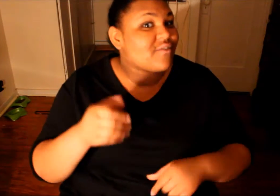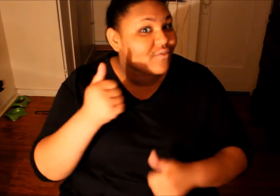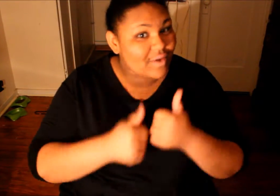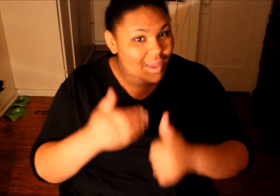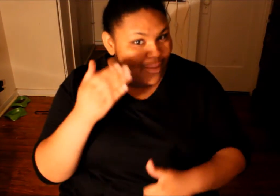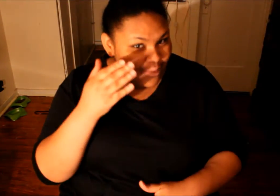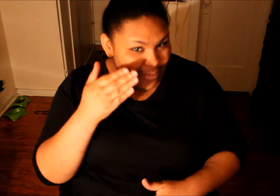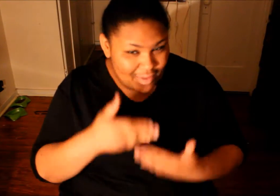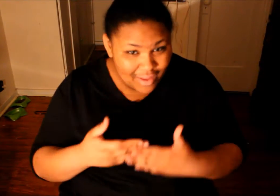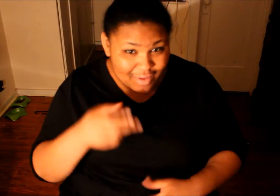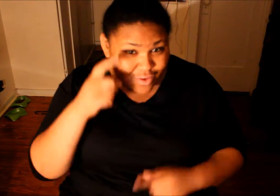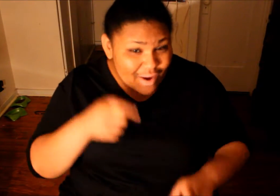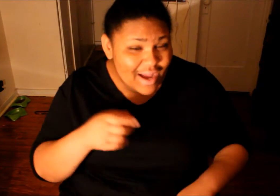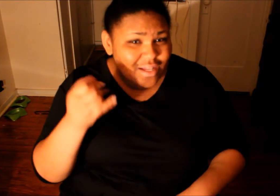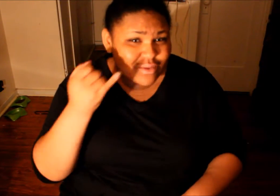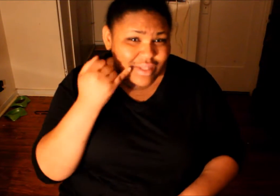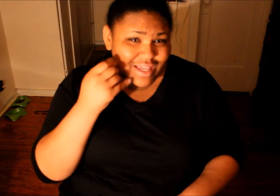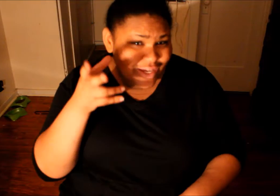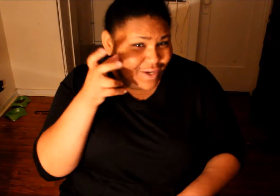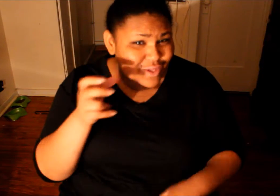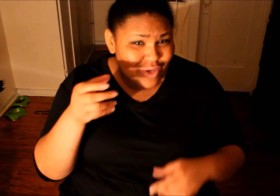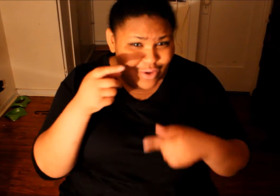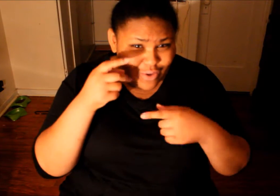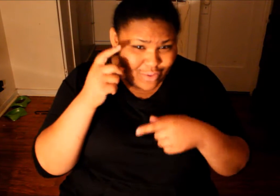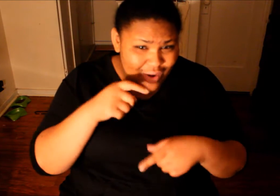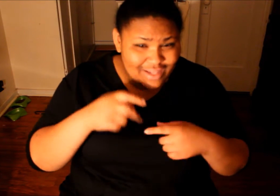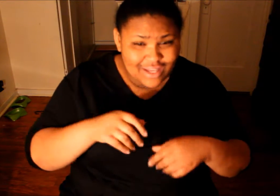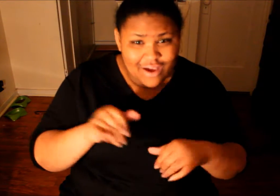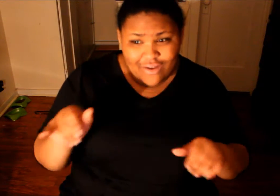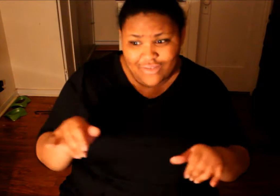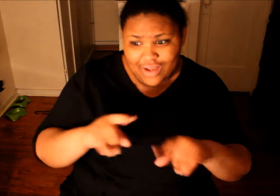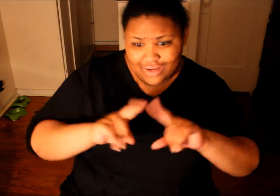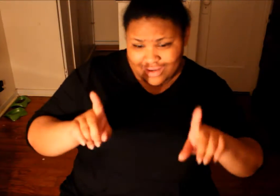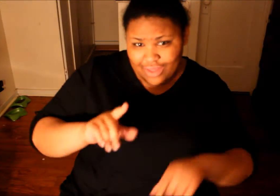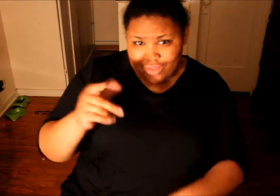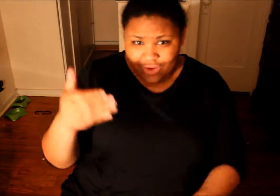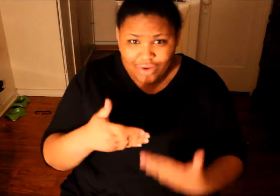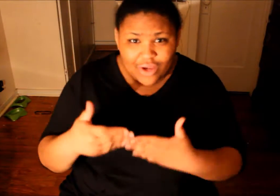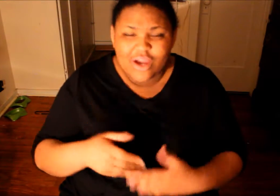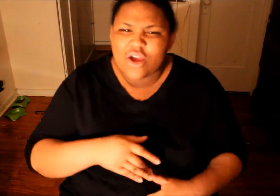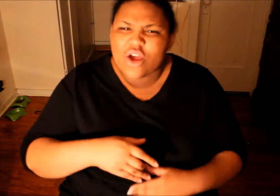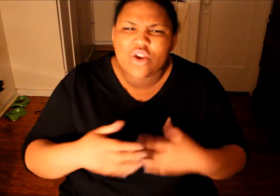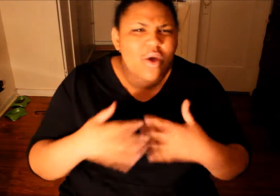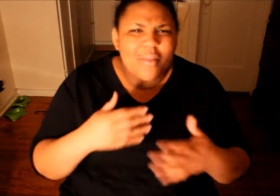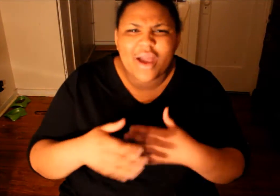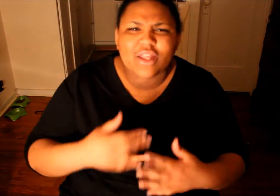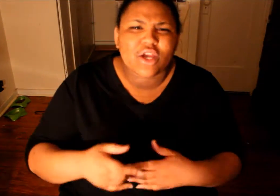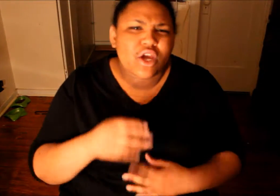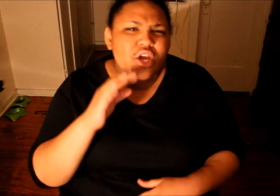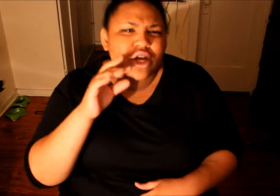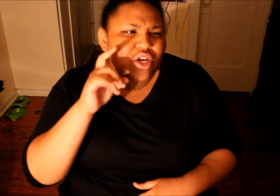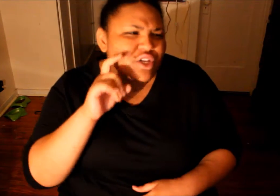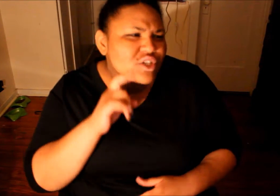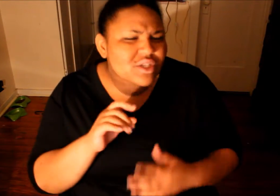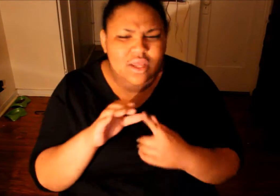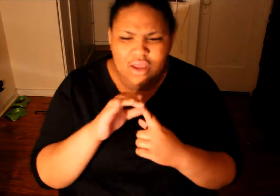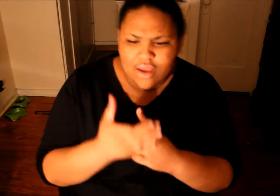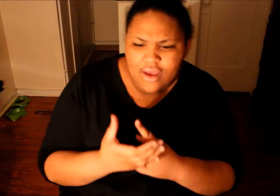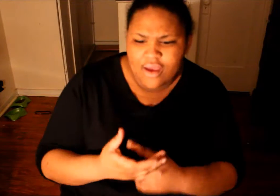of another, no matter the gender, culture, or color, proving that deep down we were meant to connect and care for each other. That is